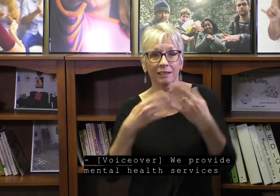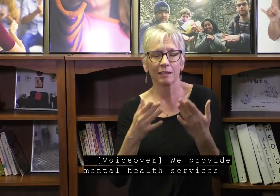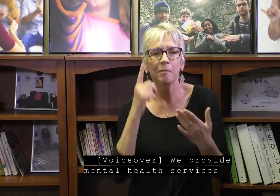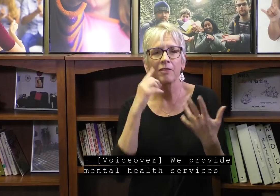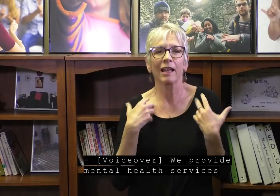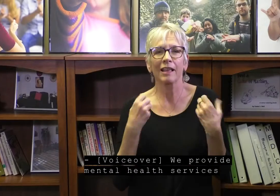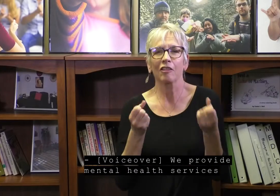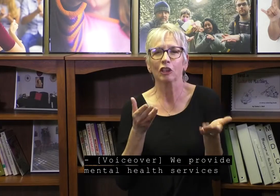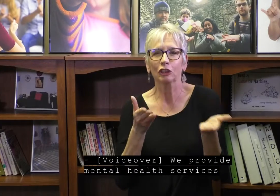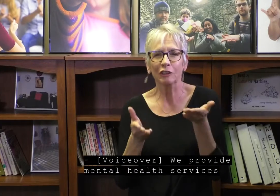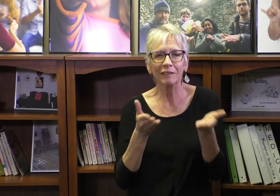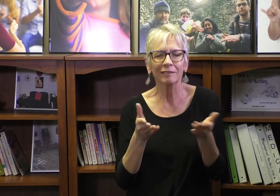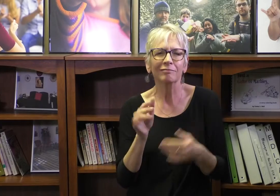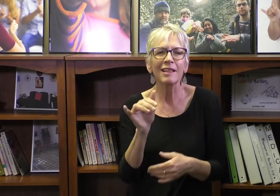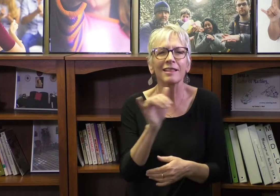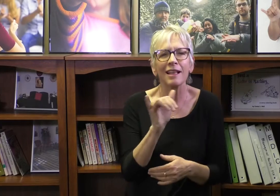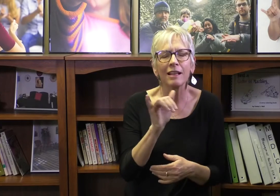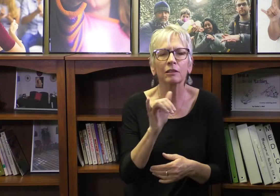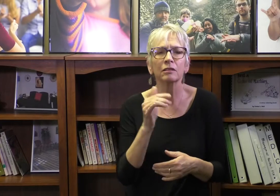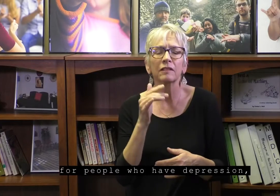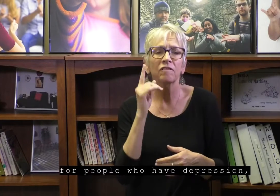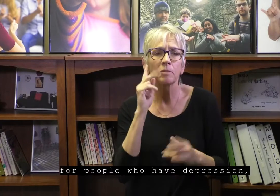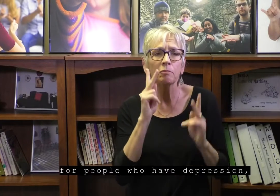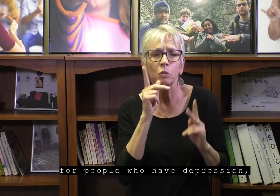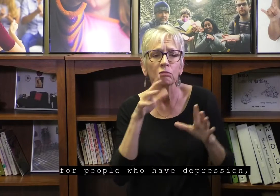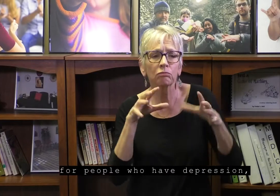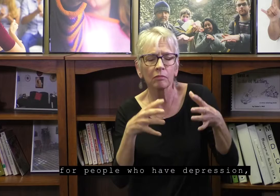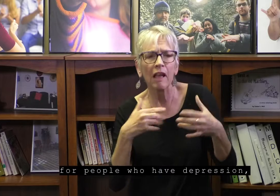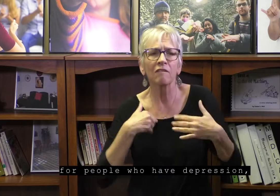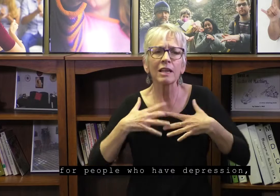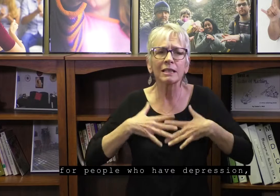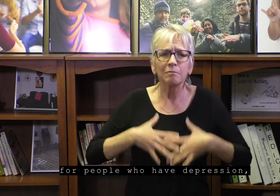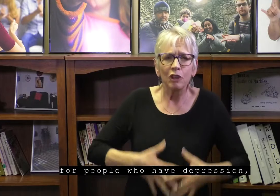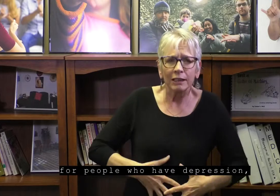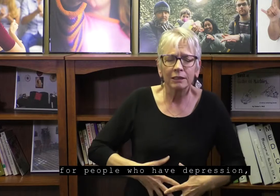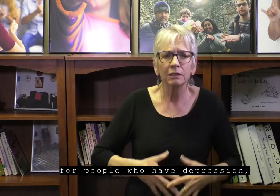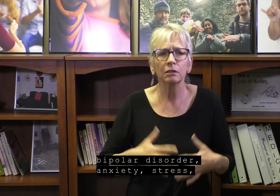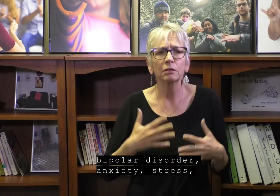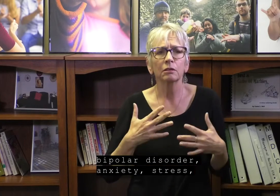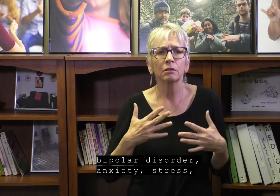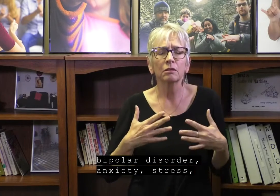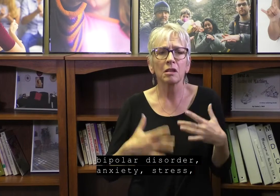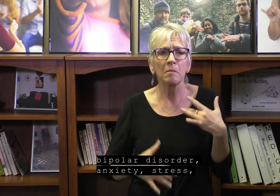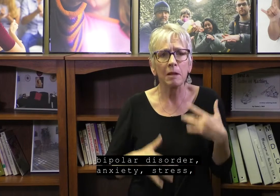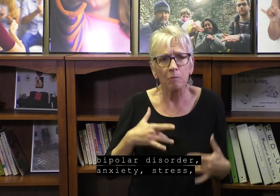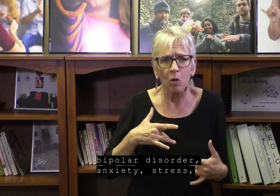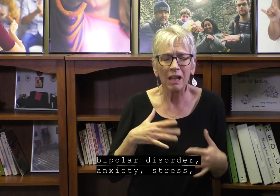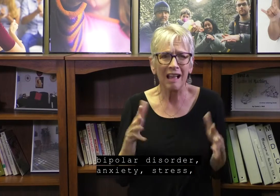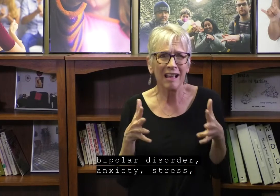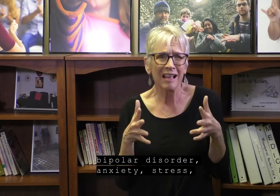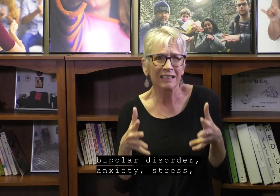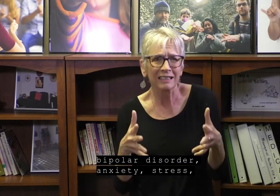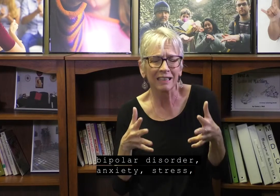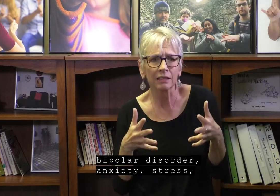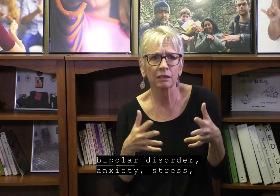We provide mental health services for people who have depression, bipolar disorder,